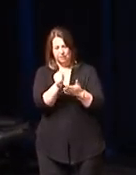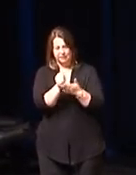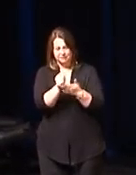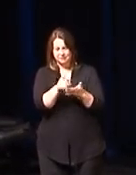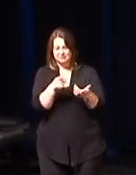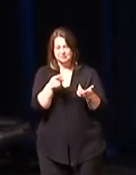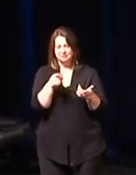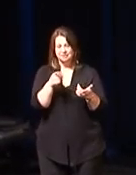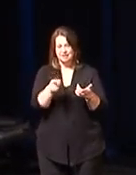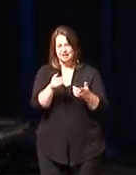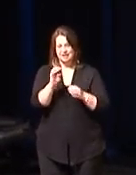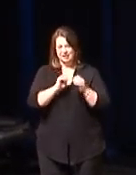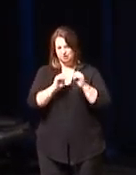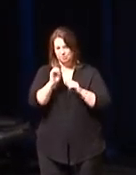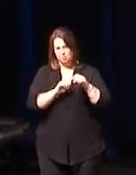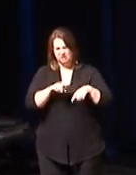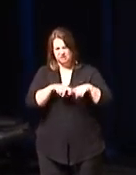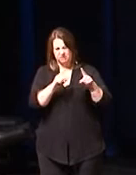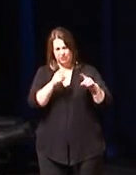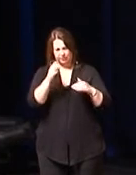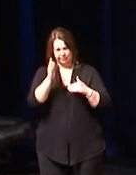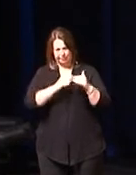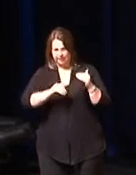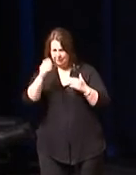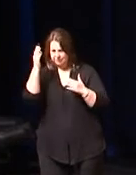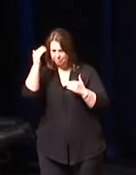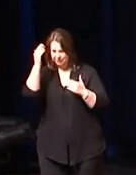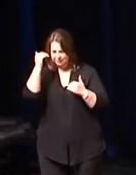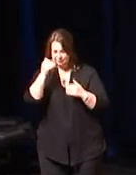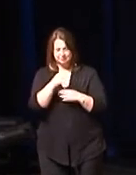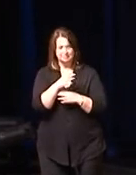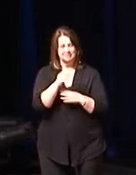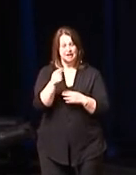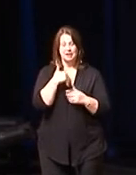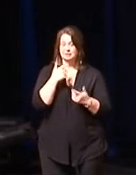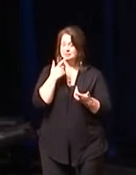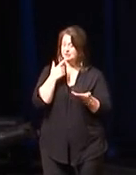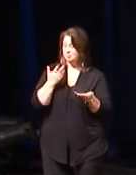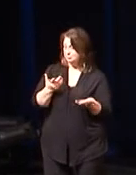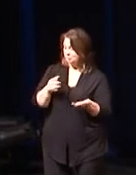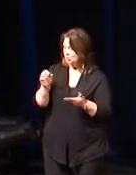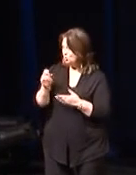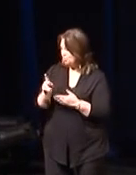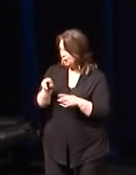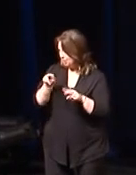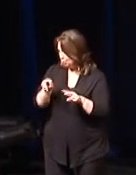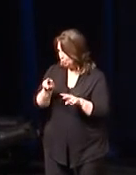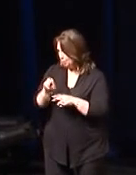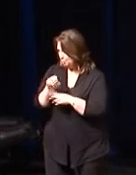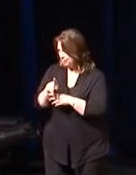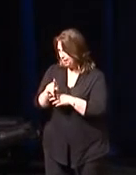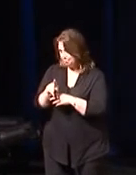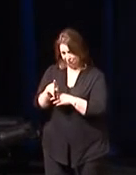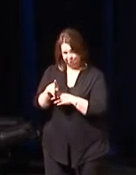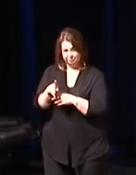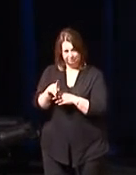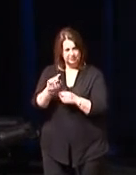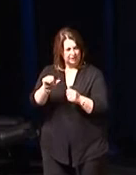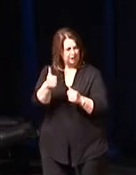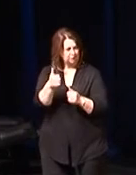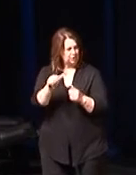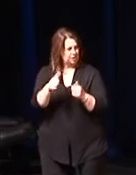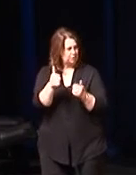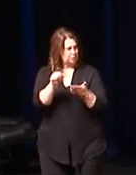results in the experiment came out a little different than what he thought they were going to be. And I said, go back and look at the methods section of every other